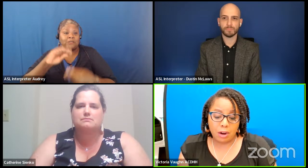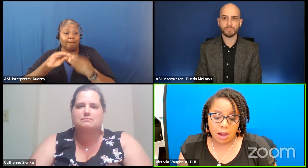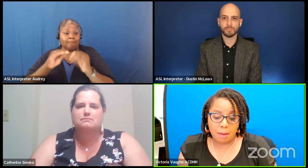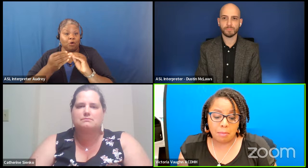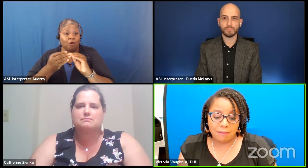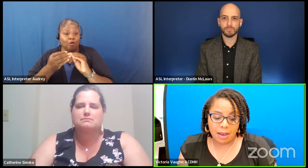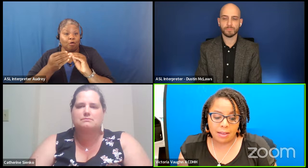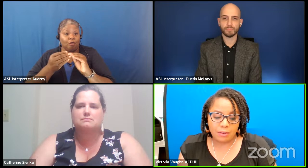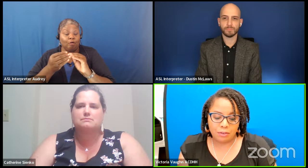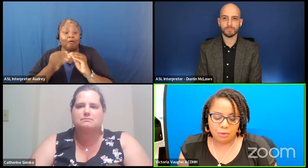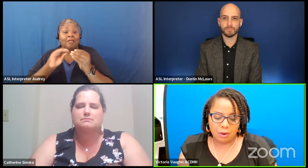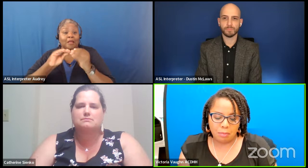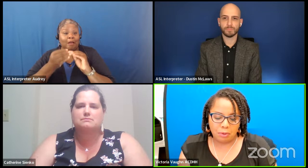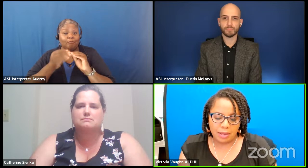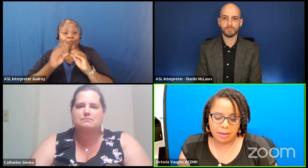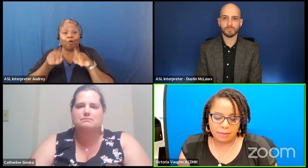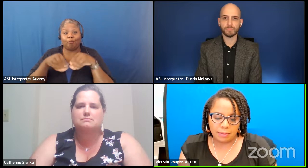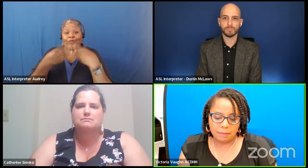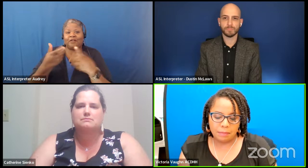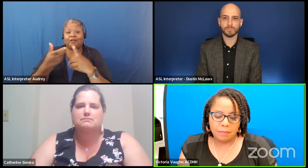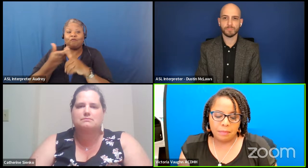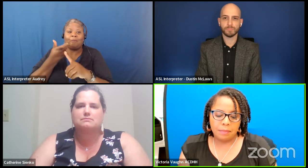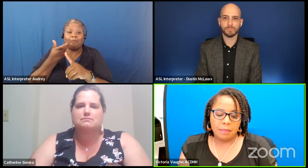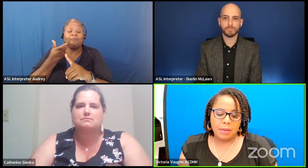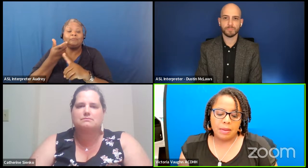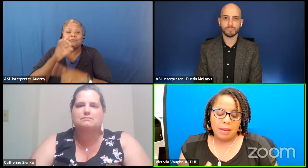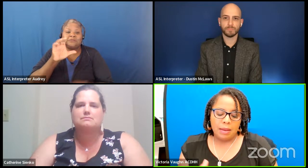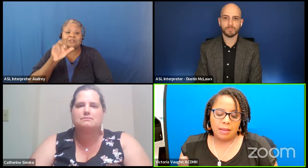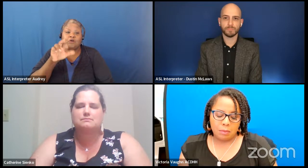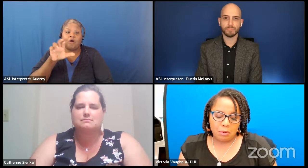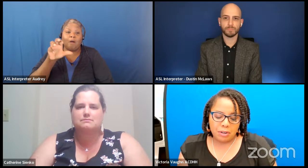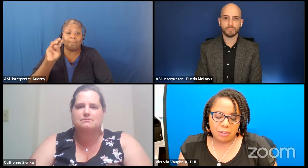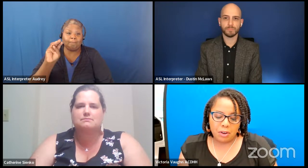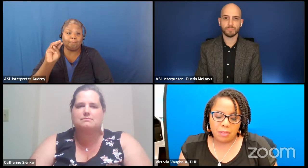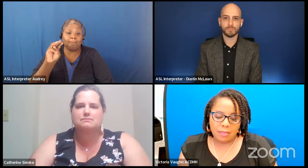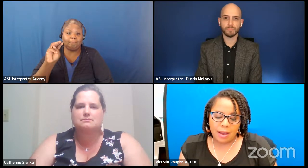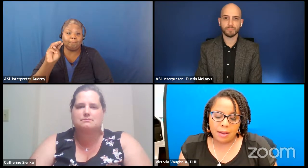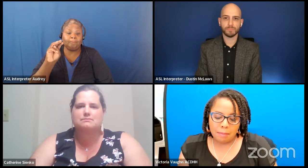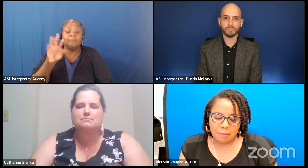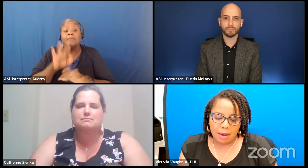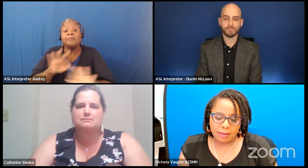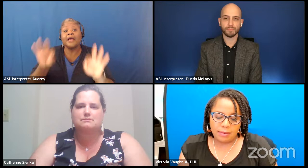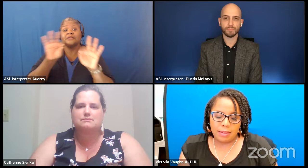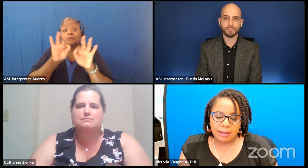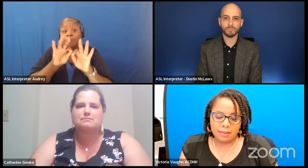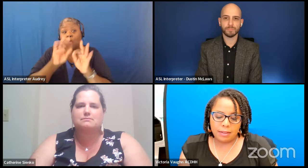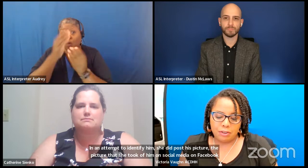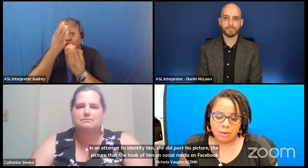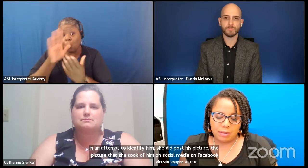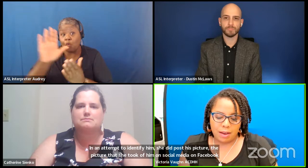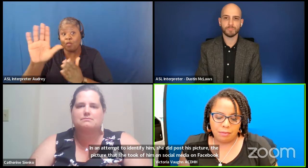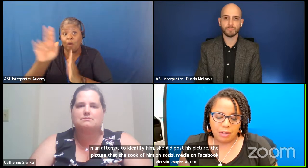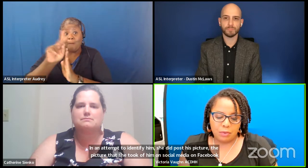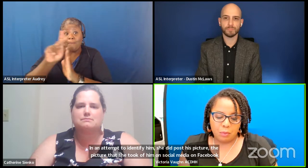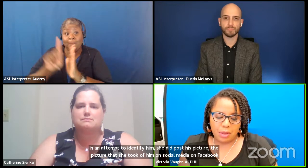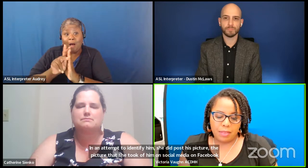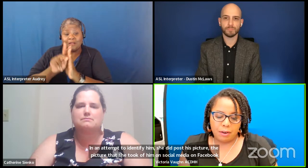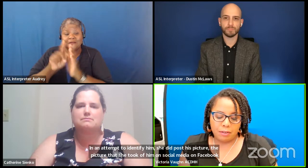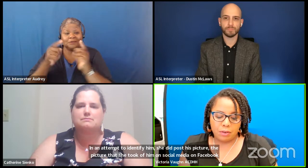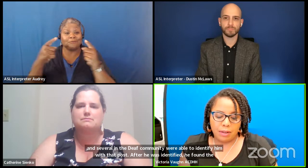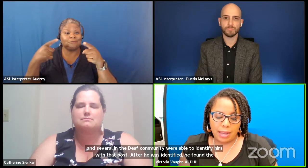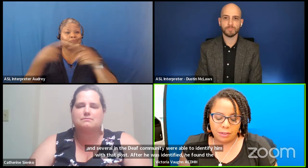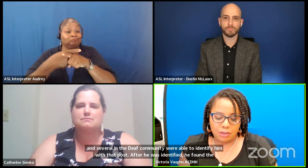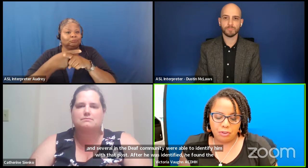that Sierra.com provides to their employees. It's important to know that that company policy is in direct conflict